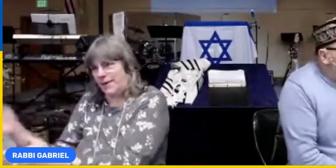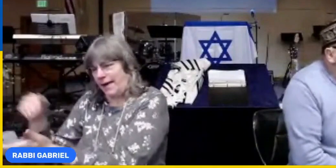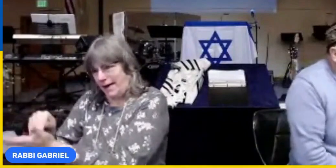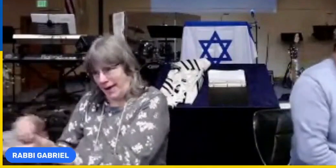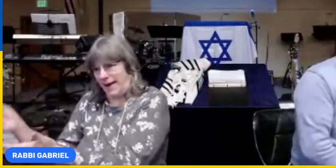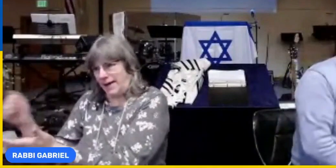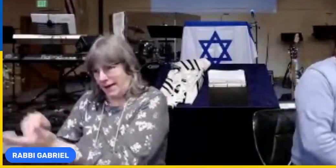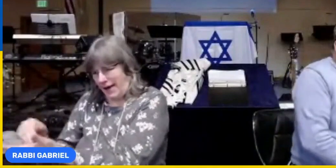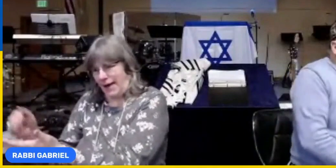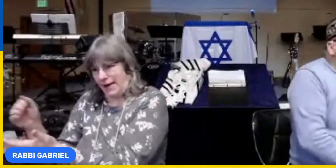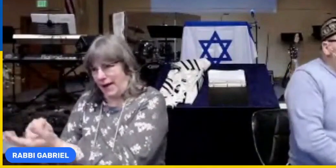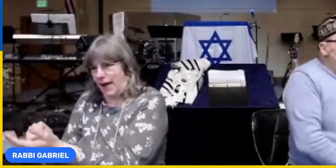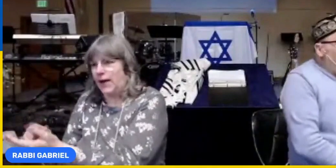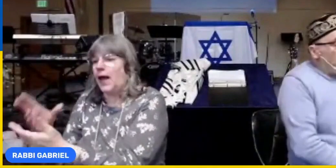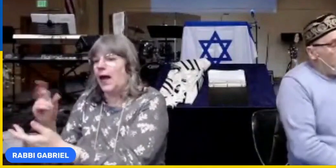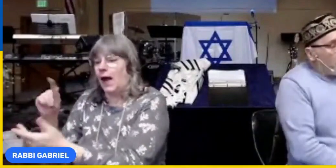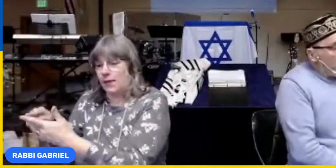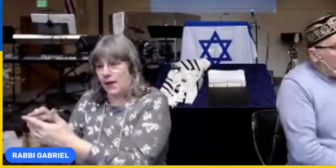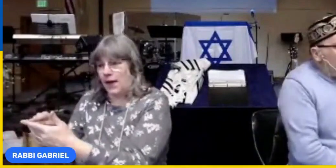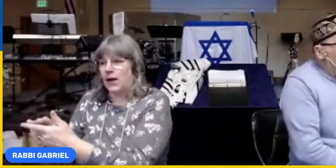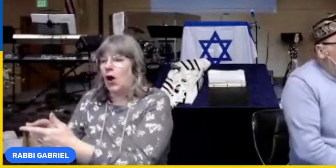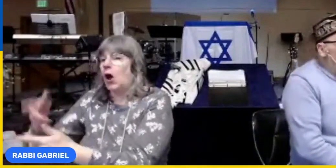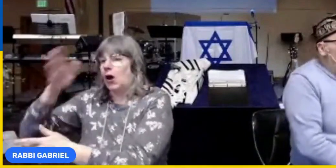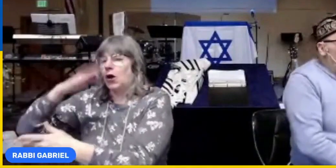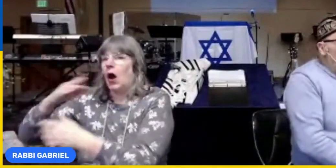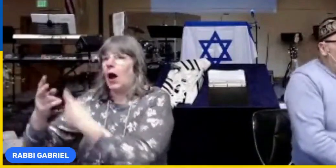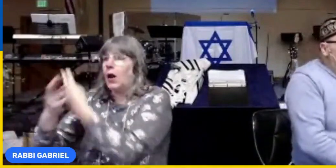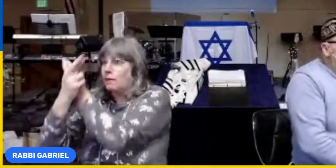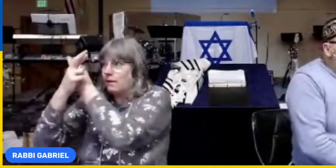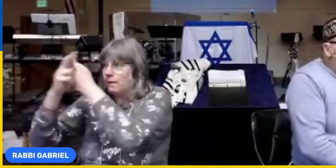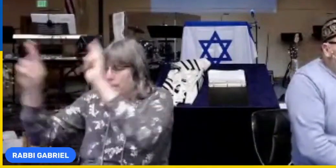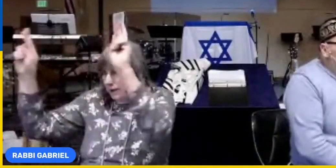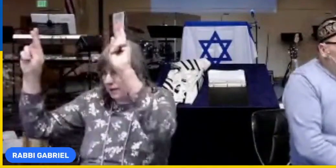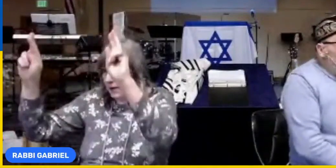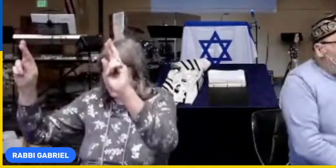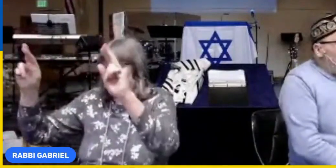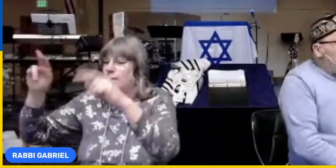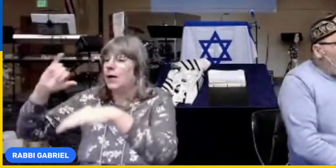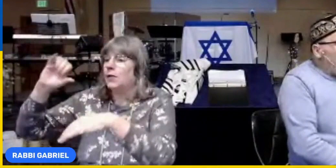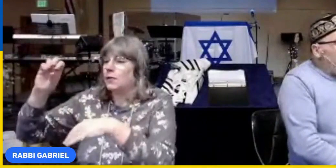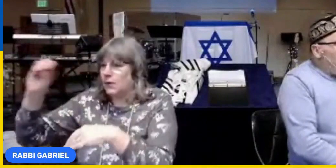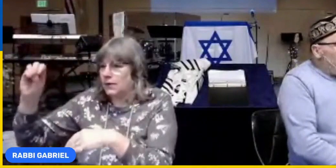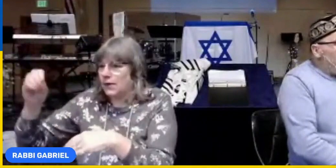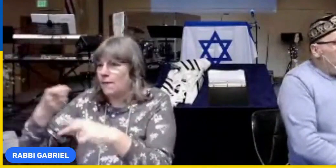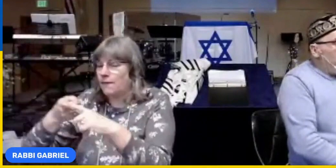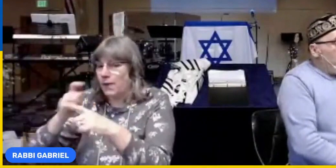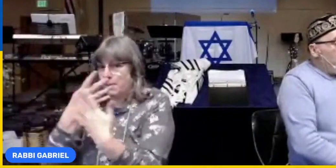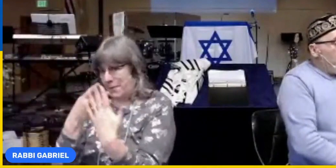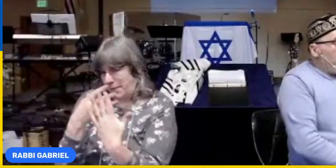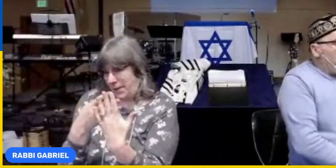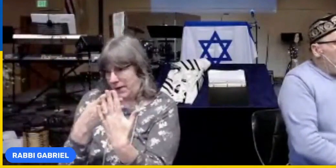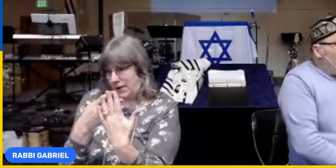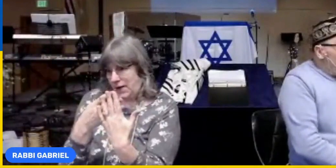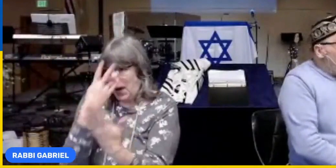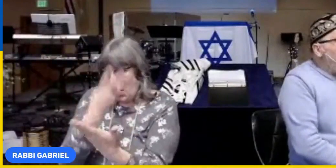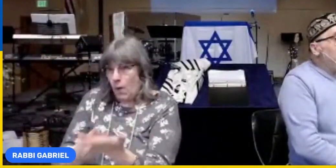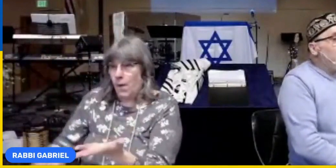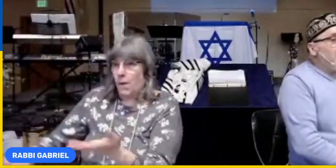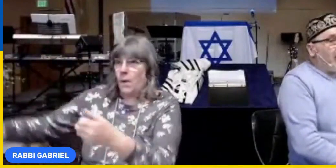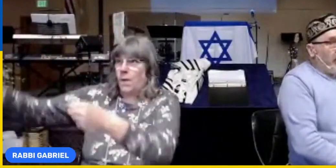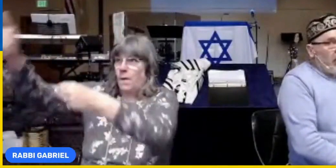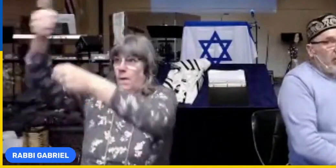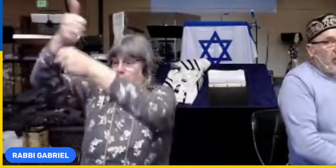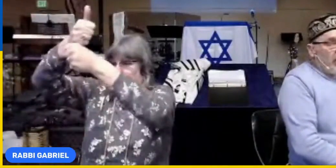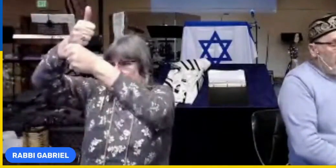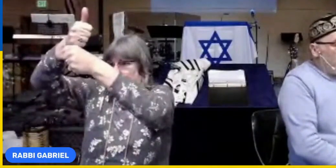God rescued Joseph from imprisonment in the dungeon and exalted him through a